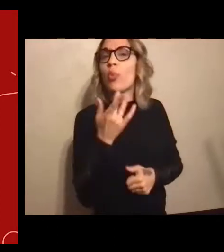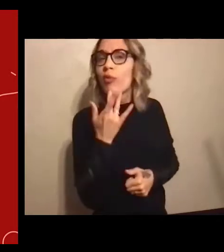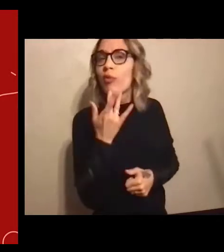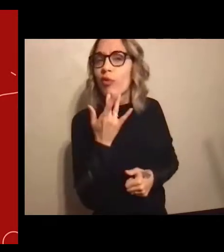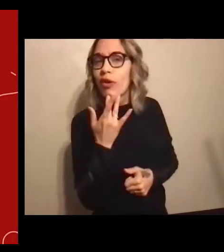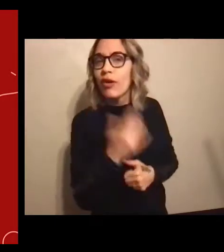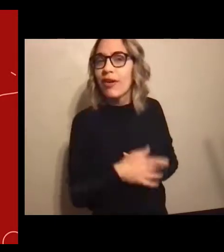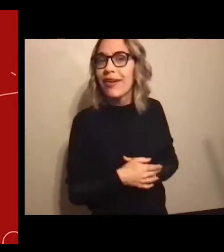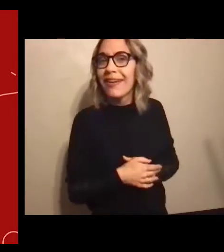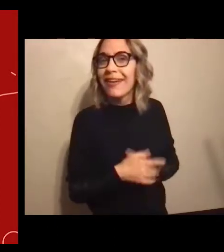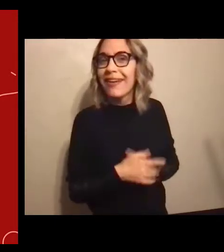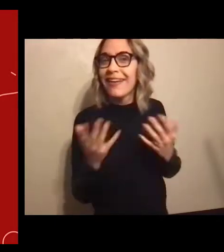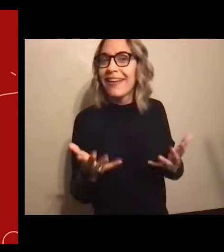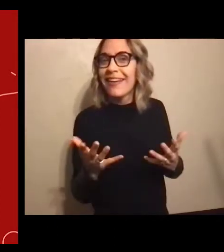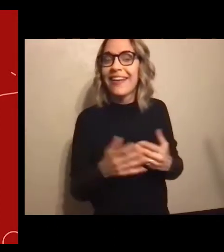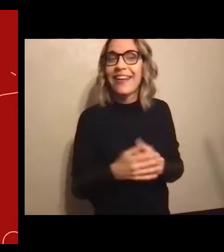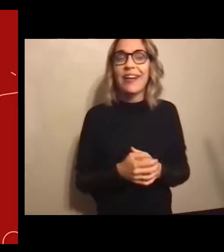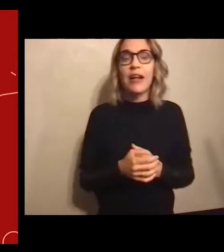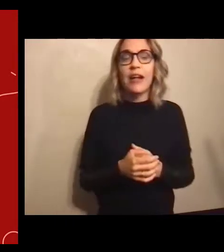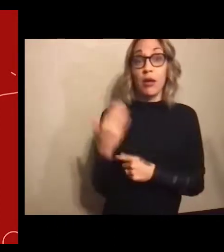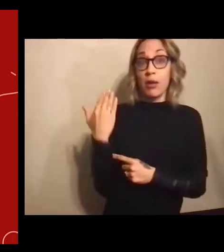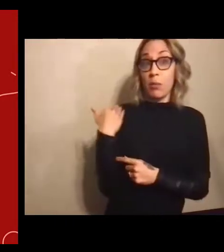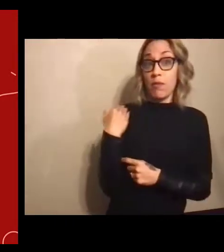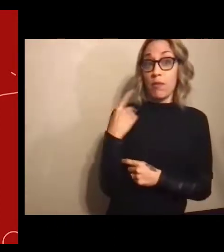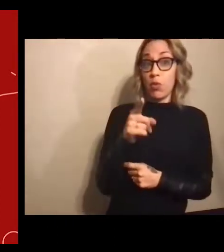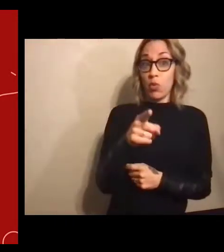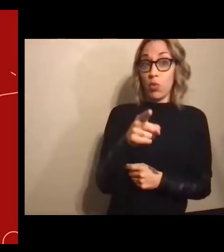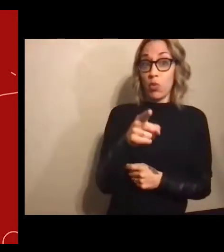schedule. Which would you prefer?